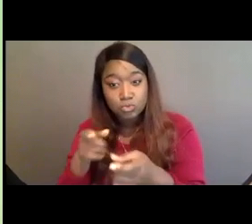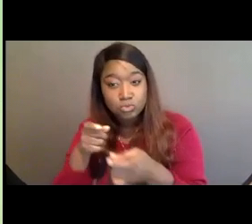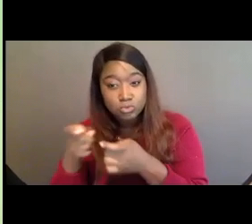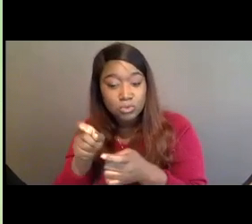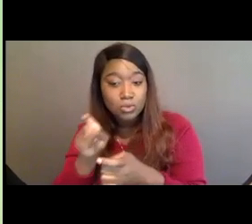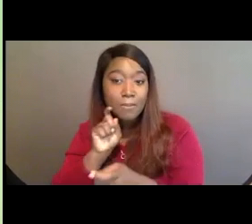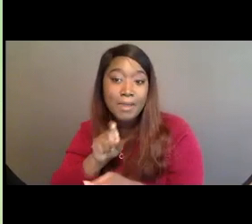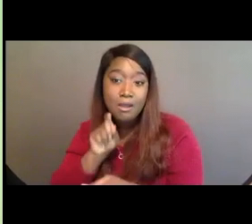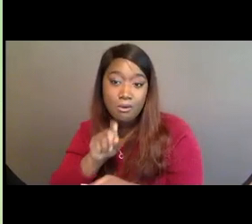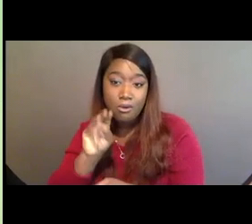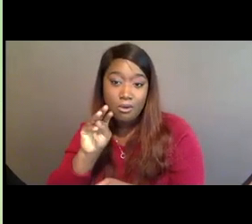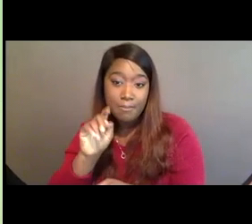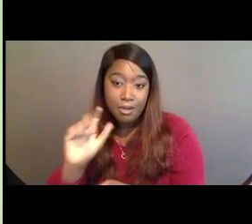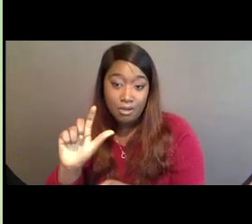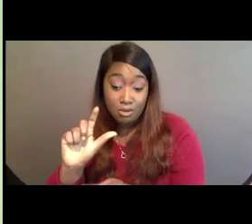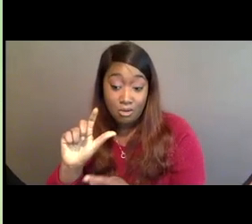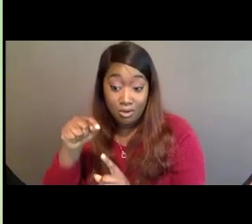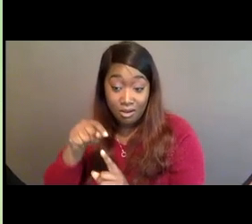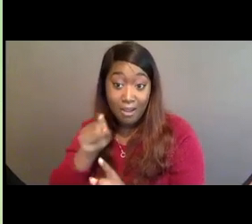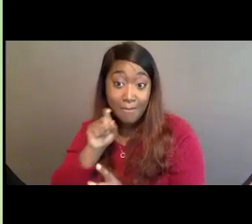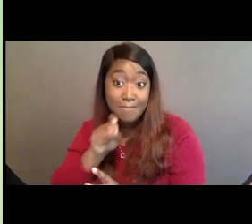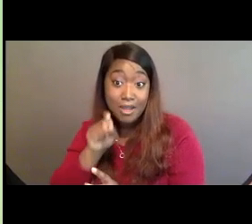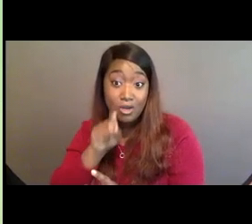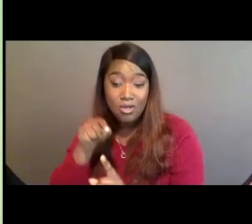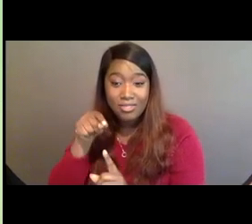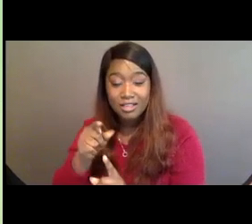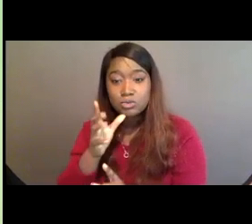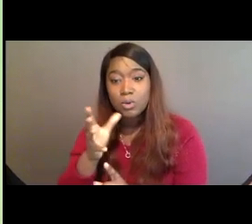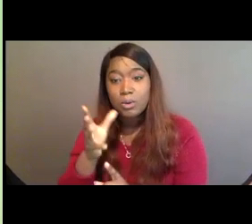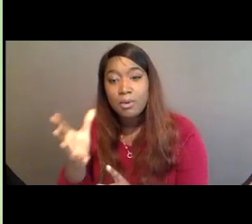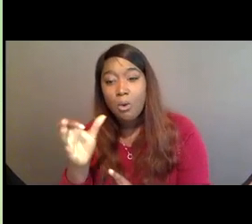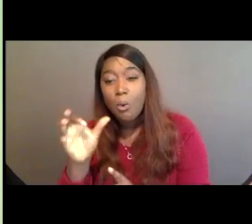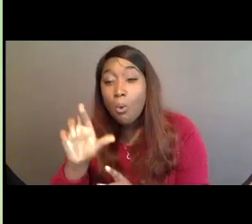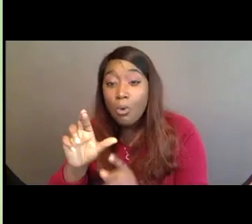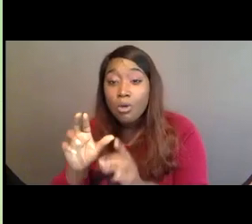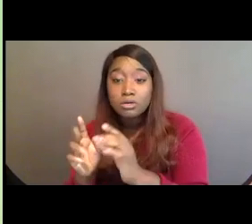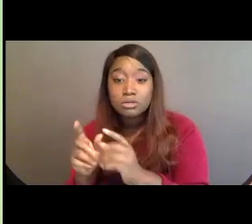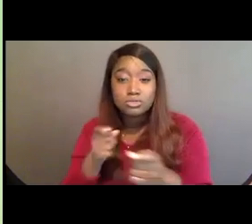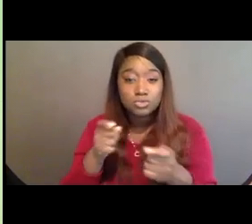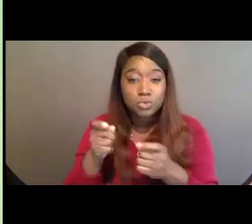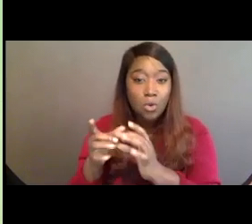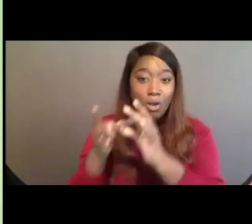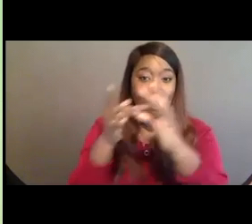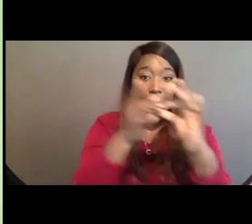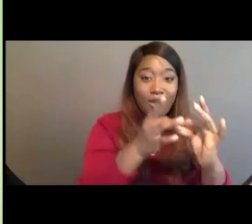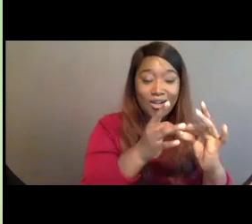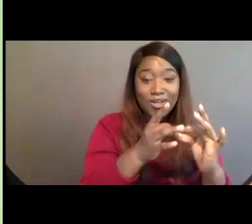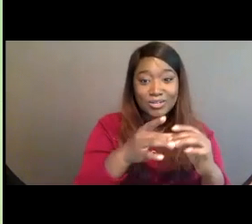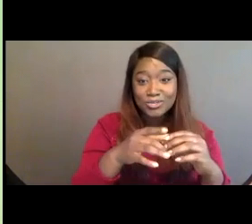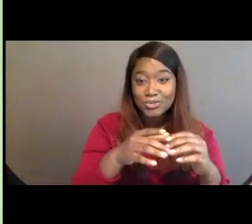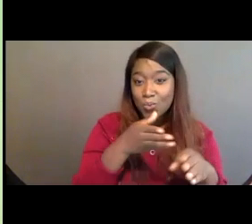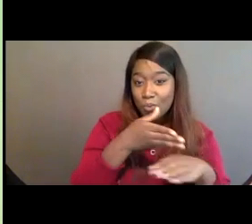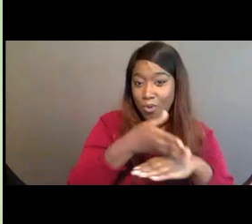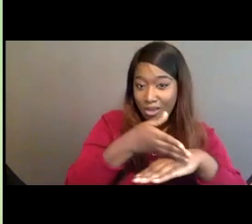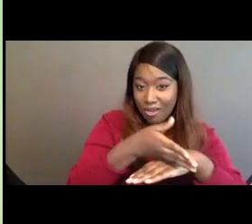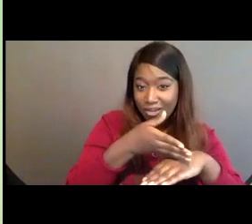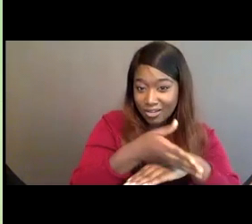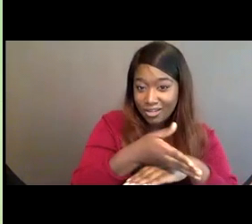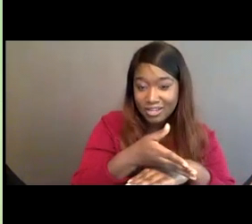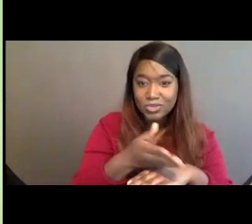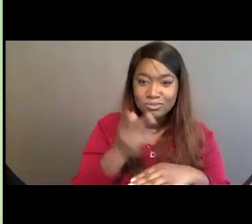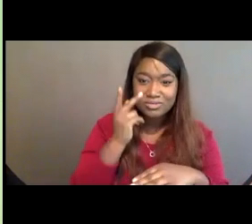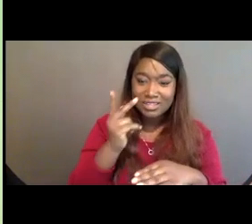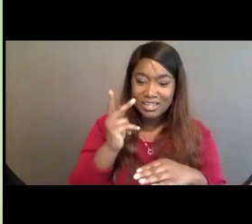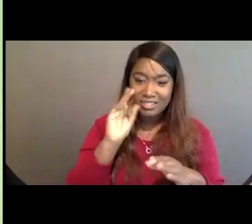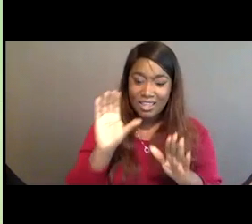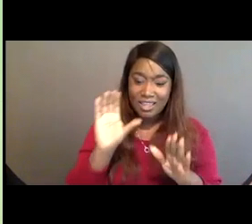right? Metal is the grandmother or the control of wood, right? And we can think about this, these imagery, right? Where